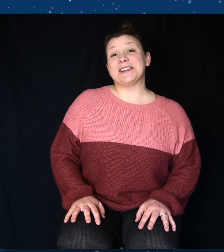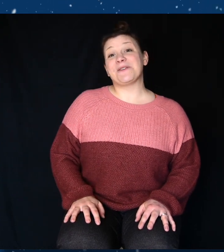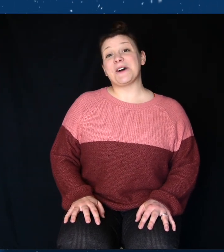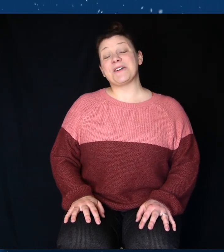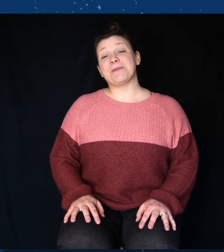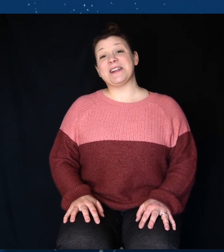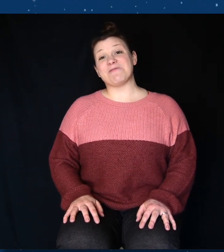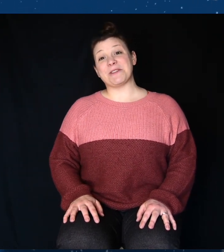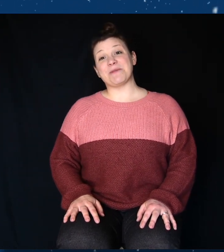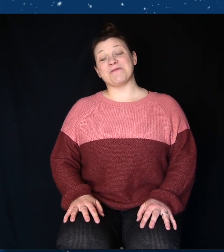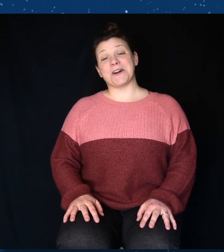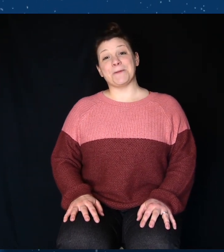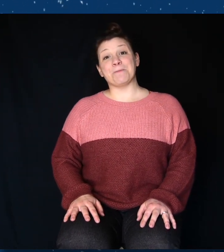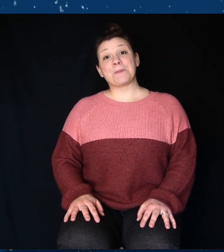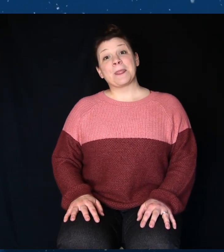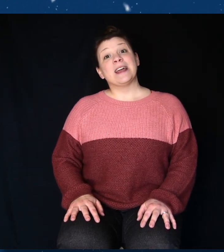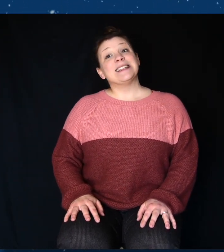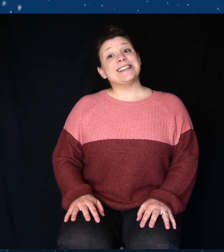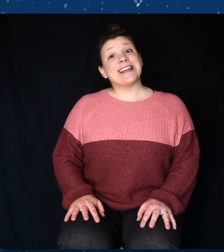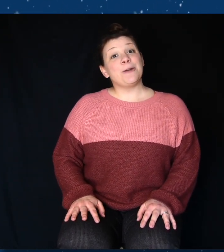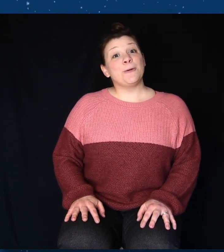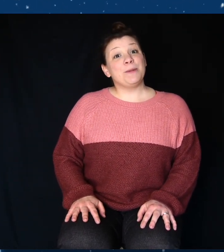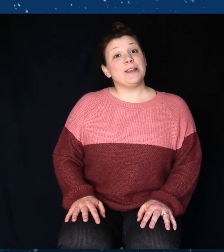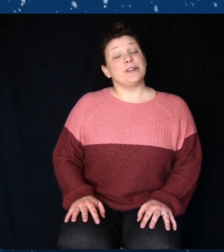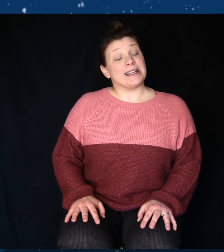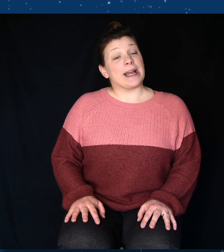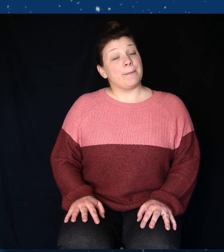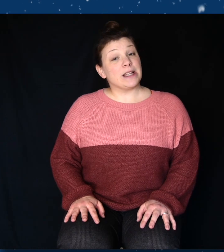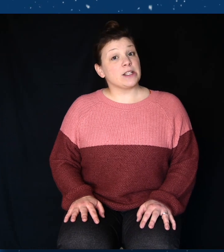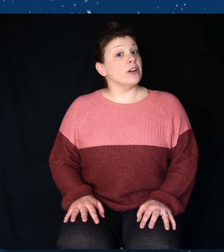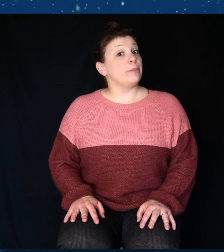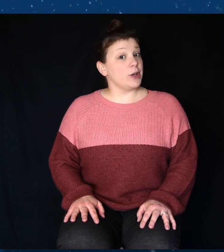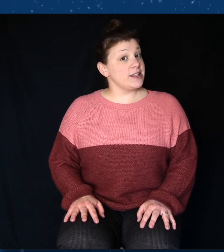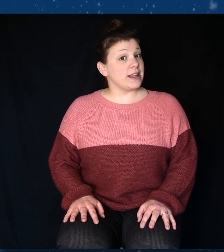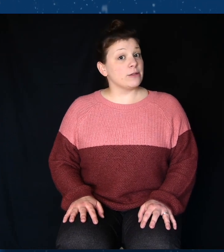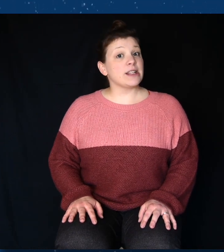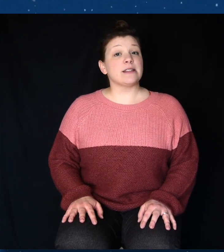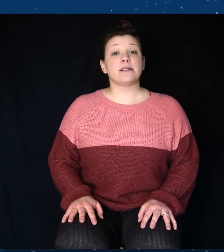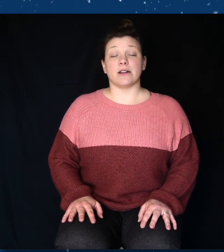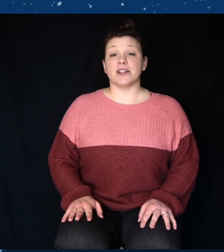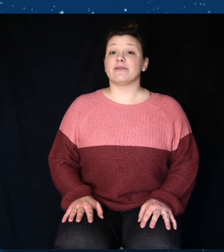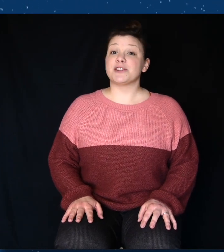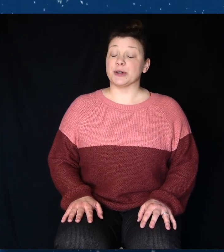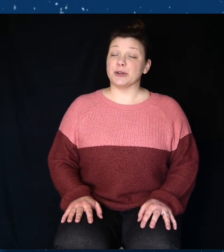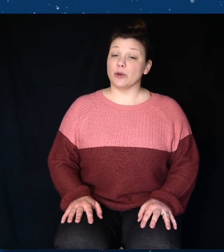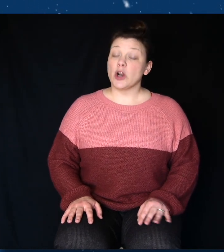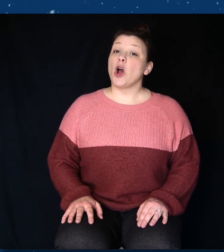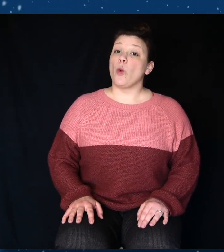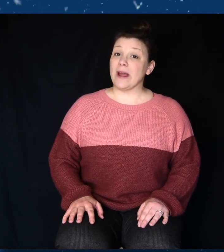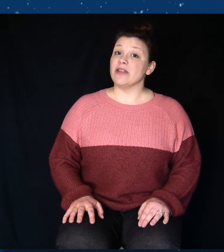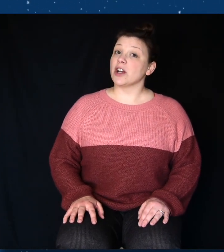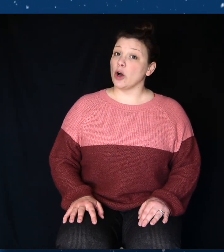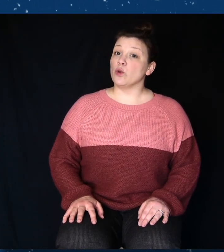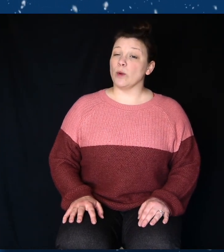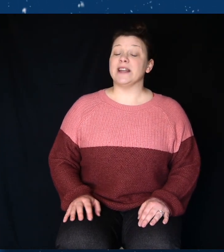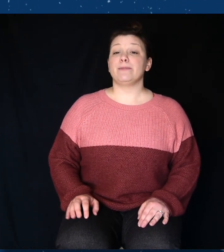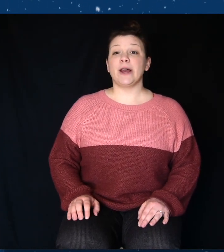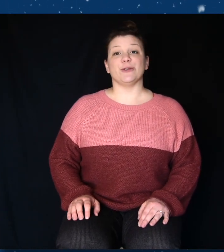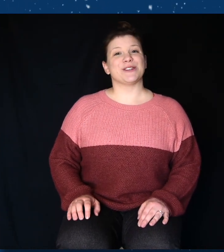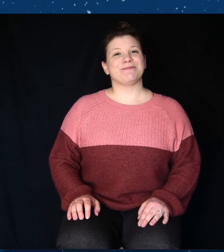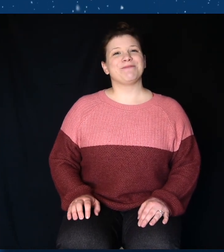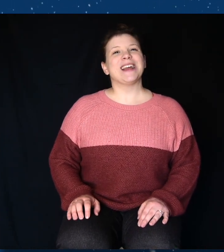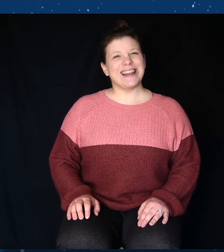welcome to this week's 5-minute rhythm and rhyme. Today we'll be using a mixture of body sounds and signs for a song called When the Cold